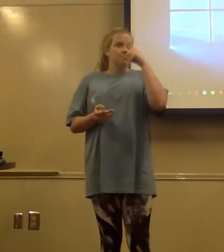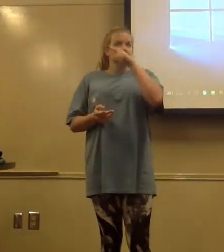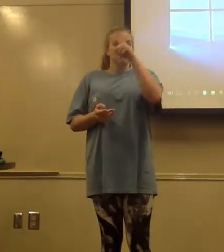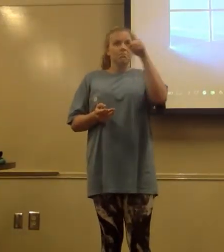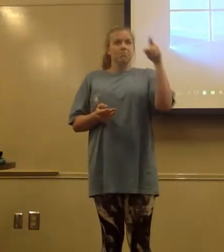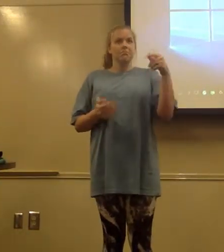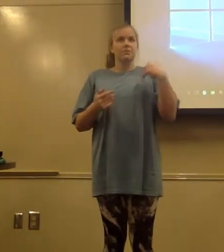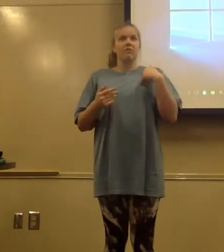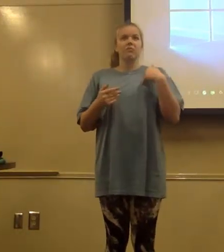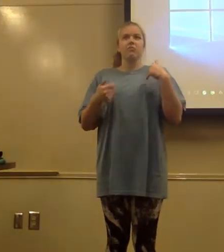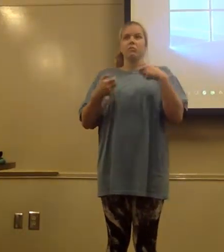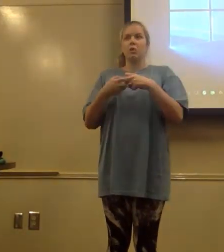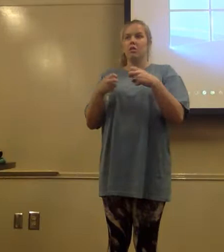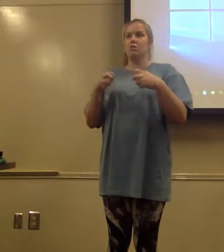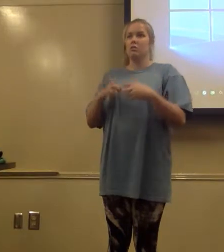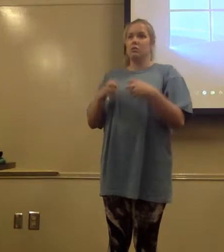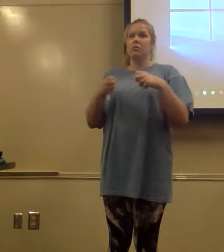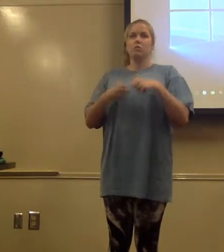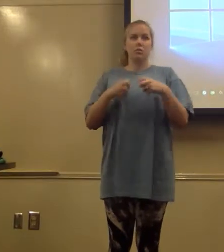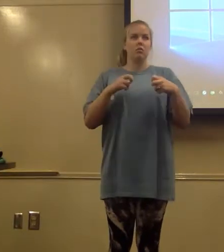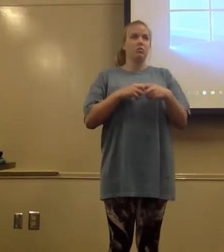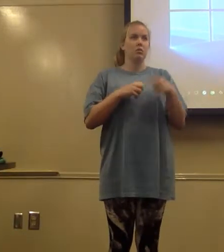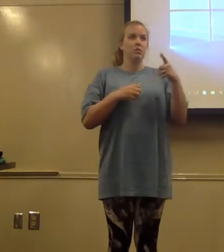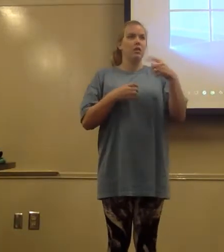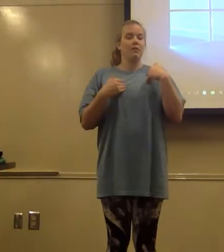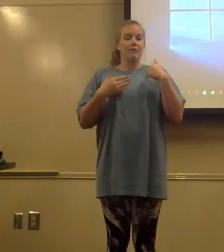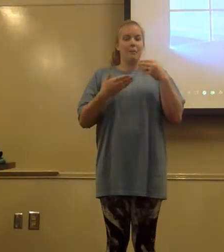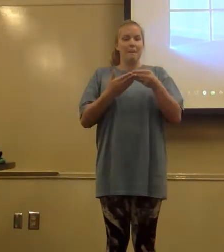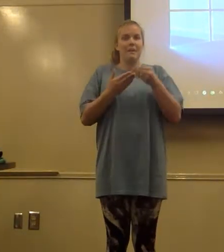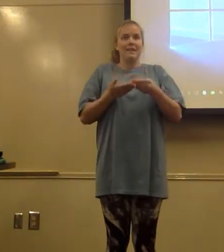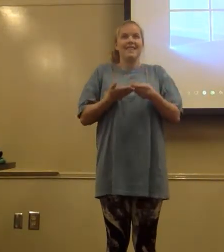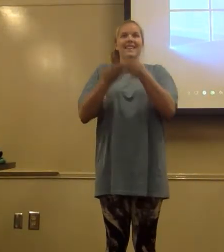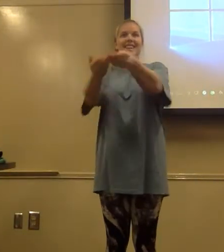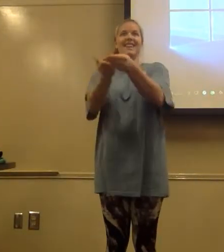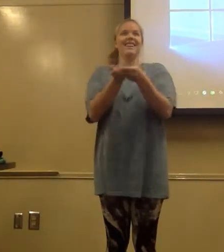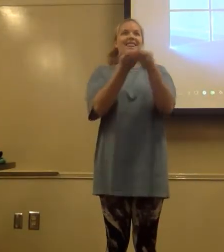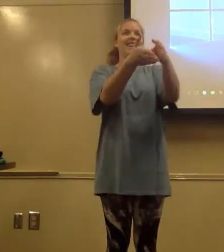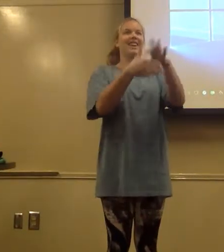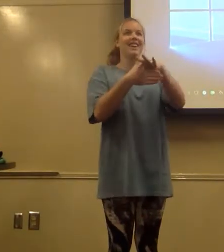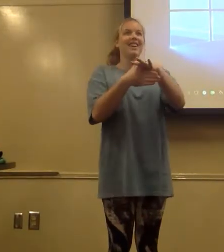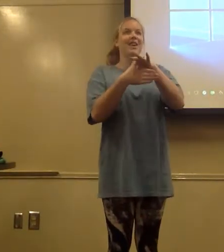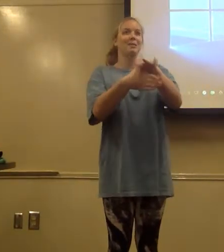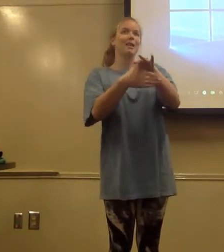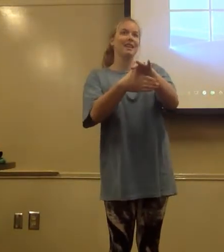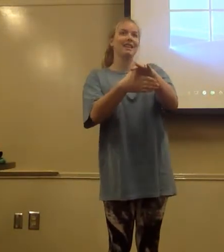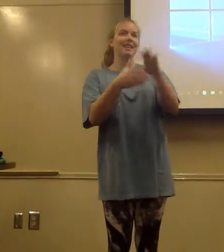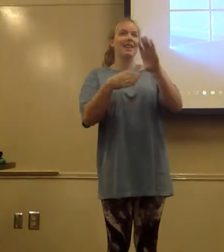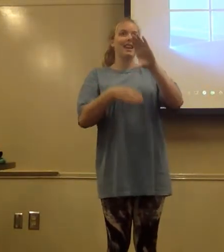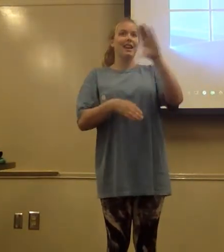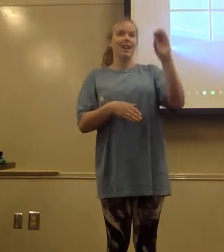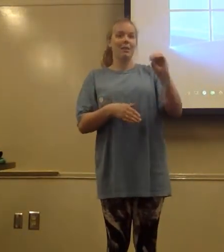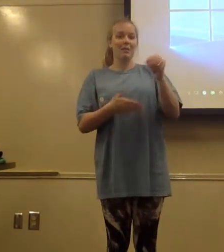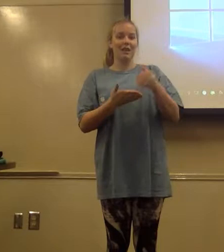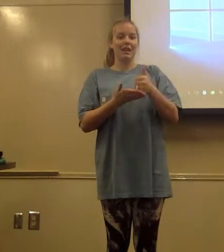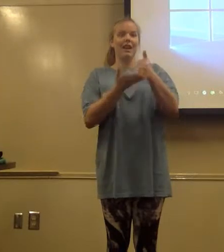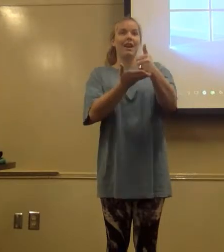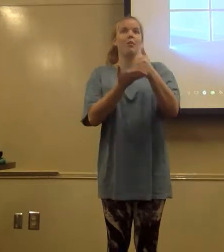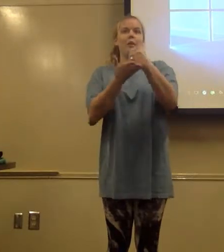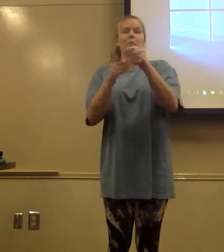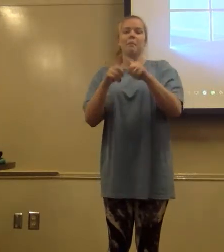up to industry because they're being sponsored by Big Pharma, for example. But why aren't individual doctors speaking out? Well, there's a